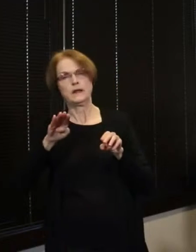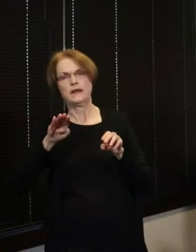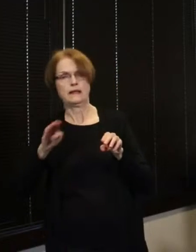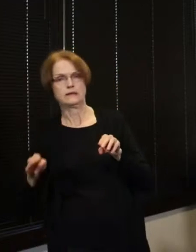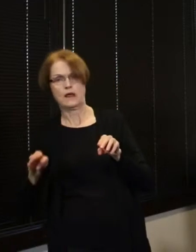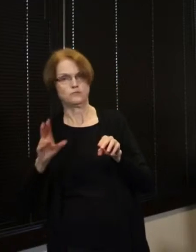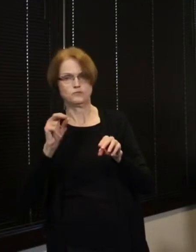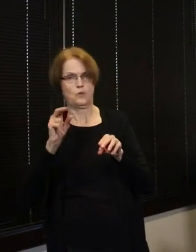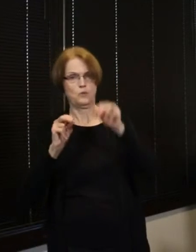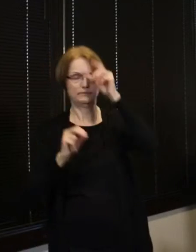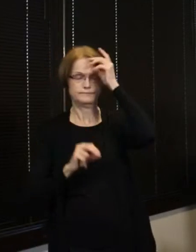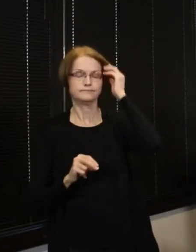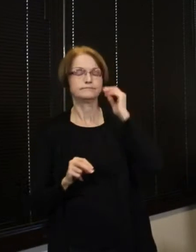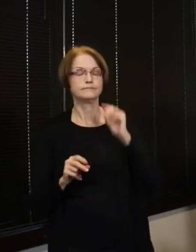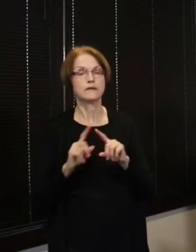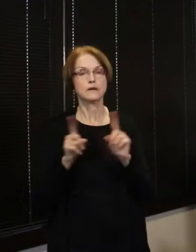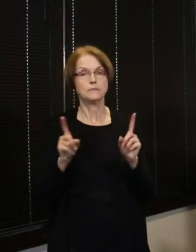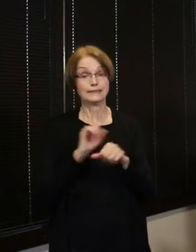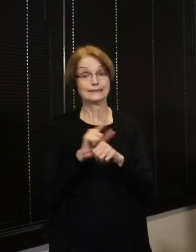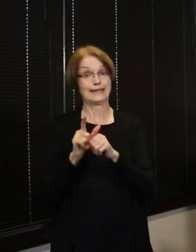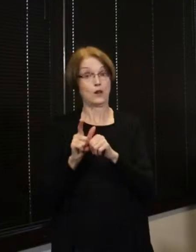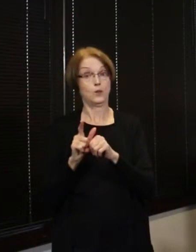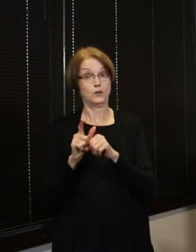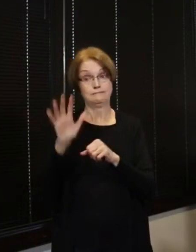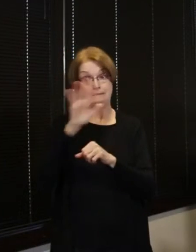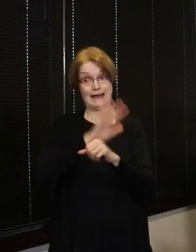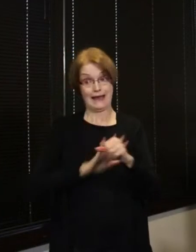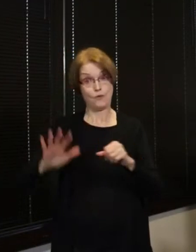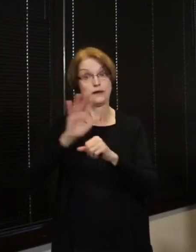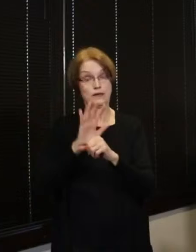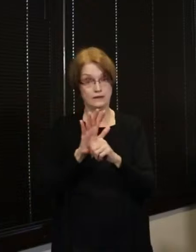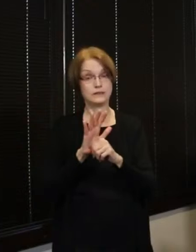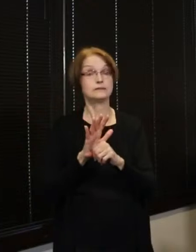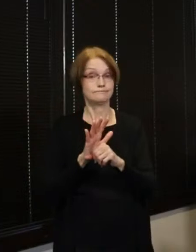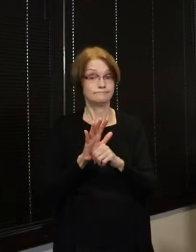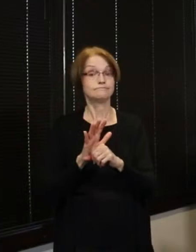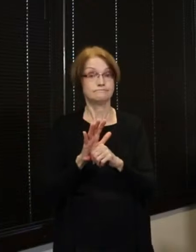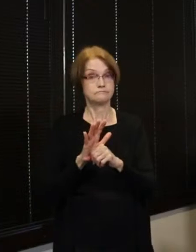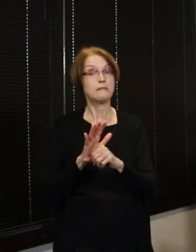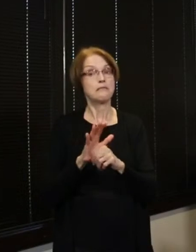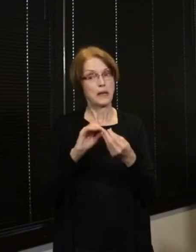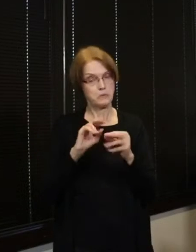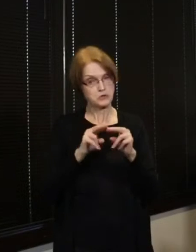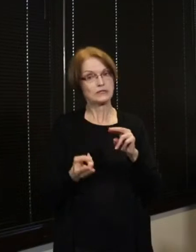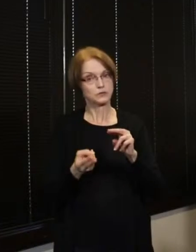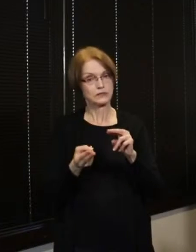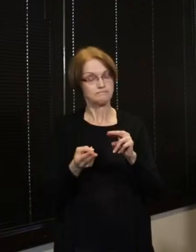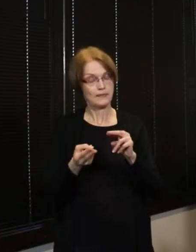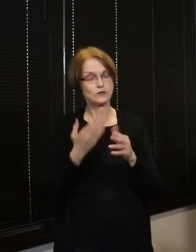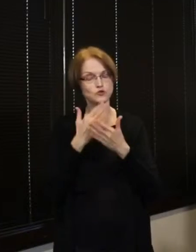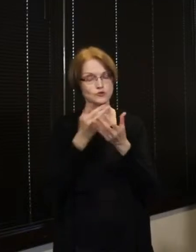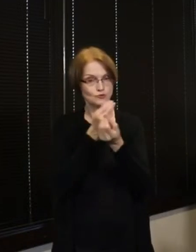down. But the St. Louis metropolitan area has been decreasing, and so that's good.